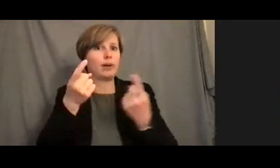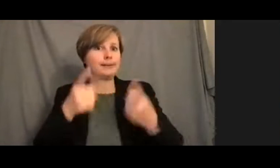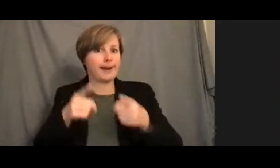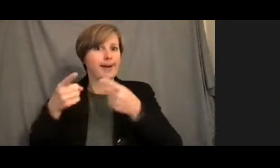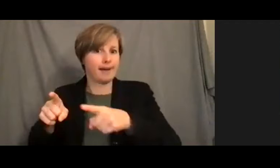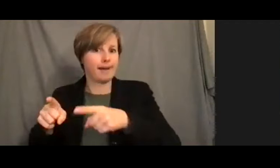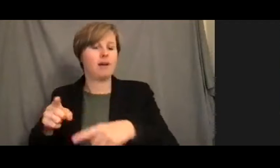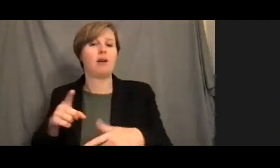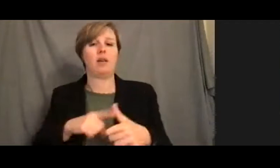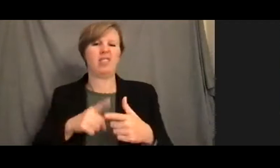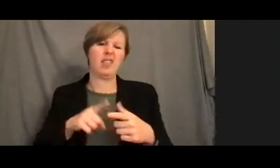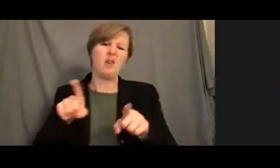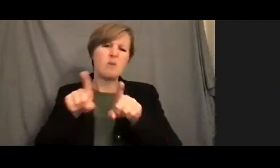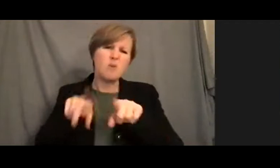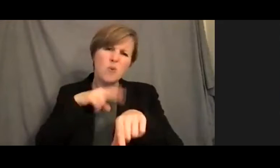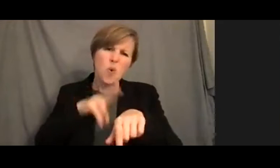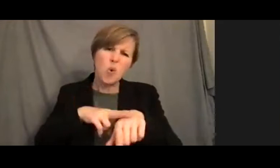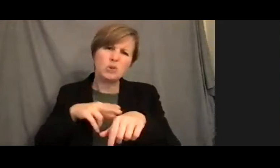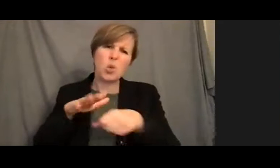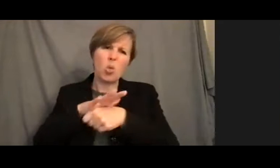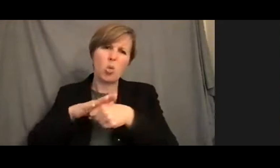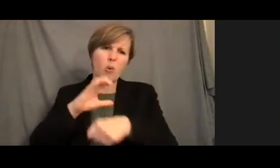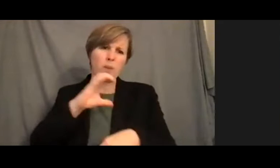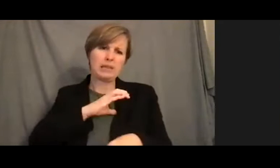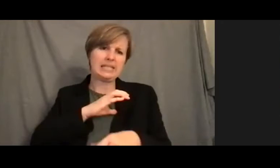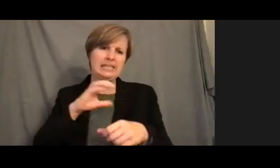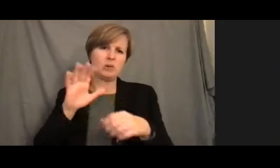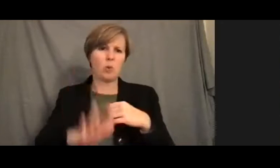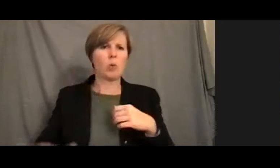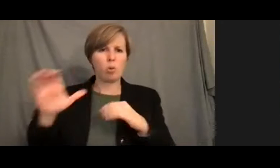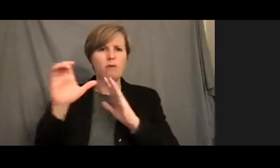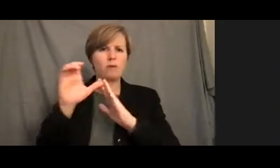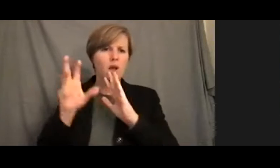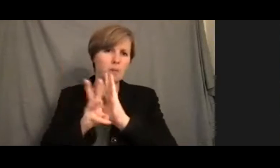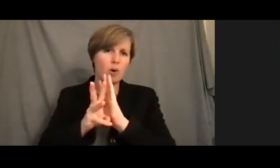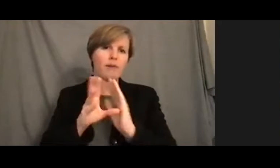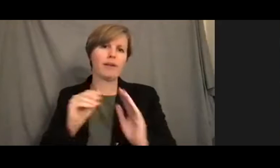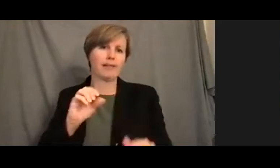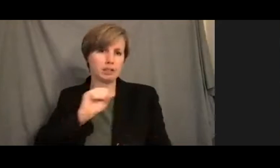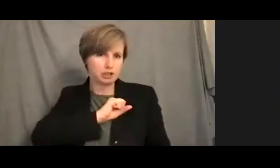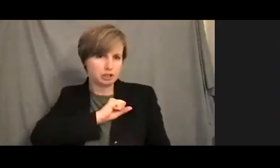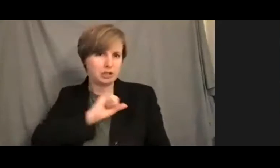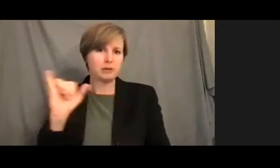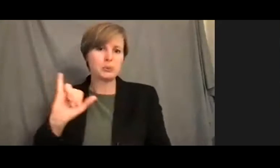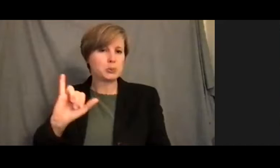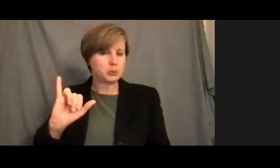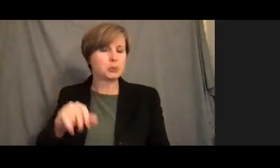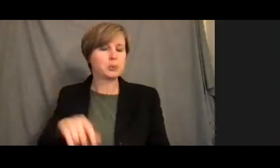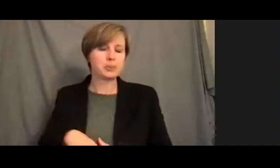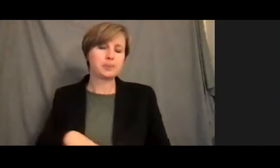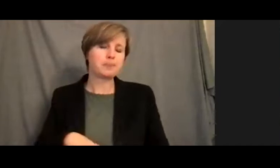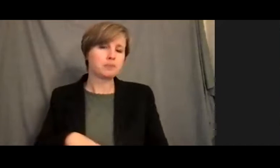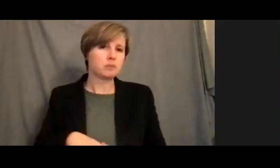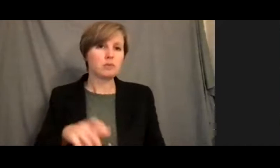then we also have our local police throughout the Commonwealth and also the sheriffs and the sheriff offices too.